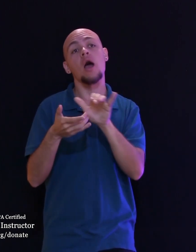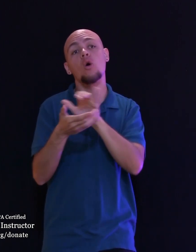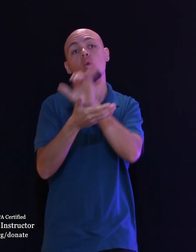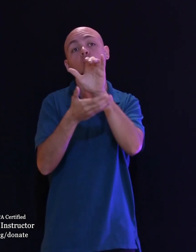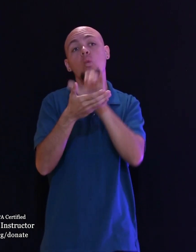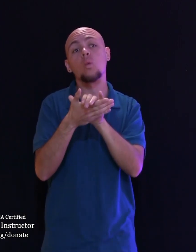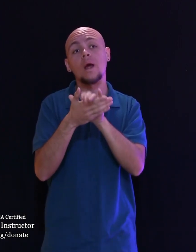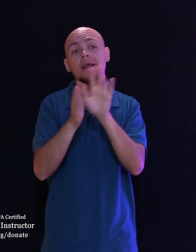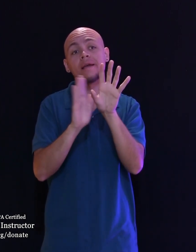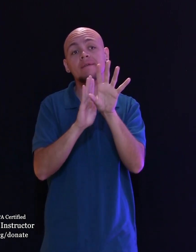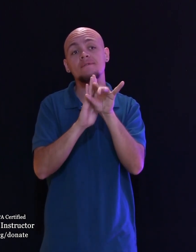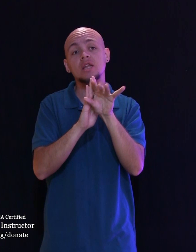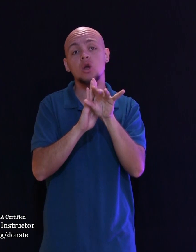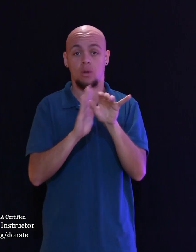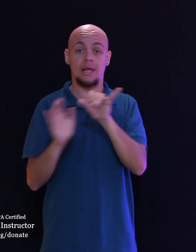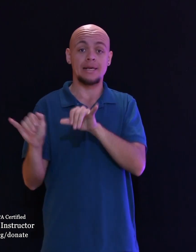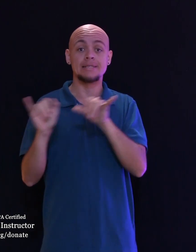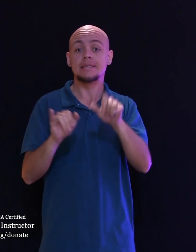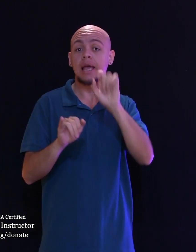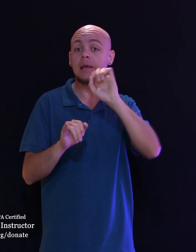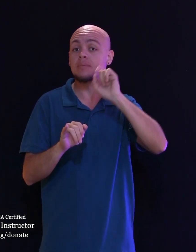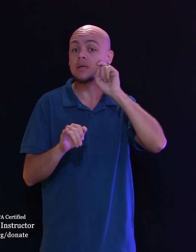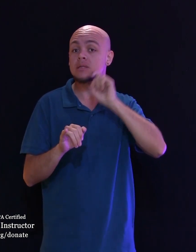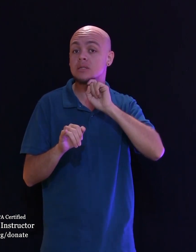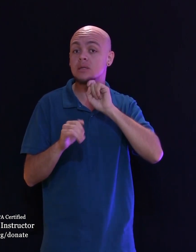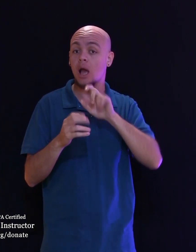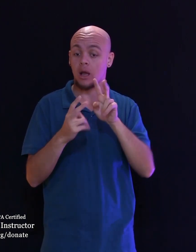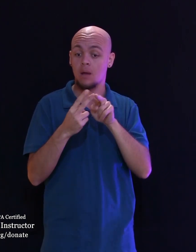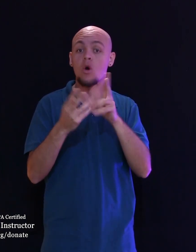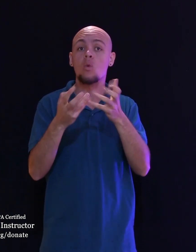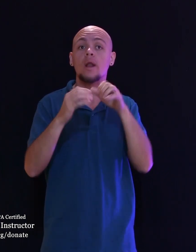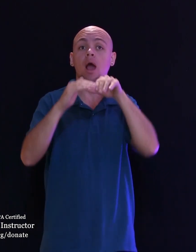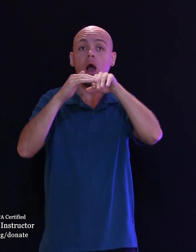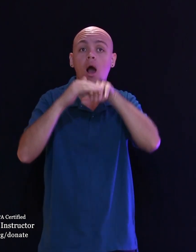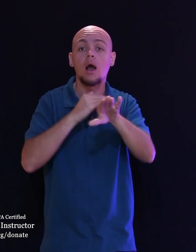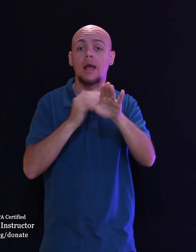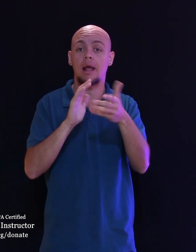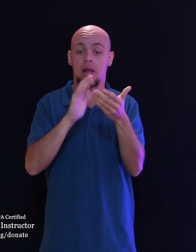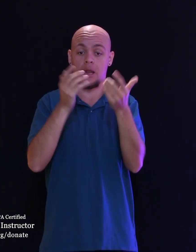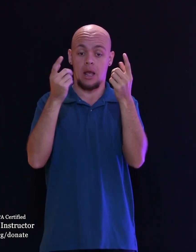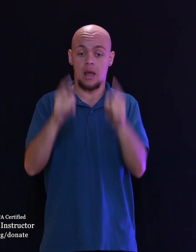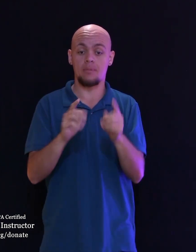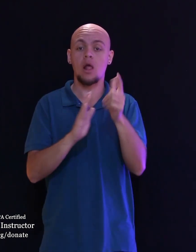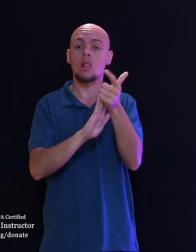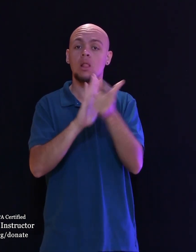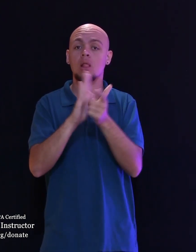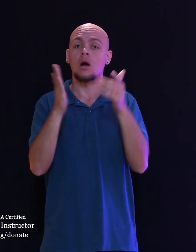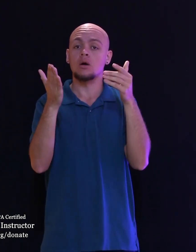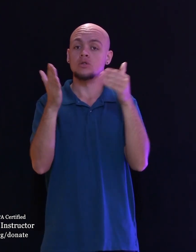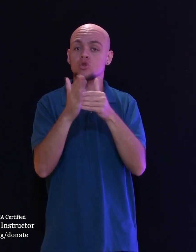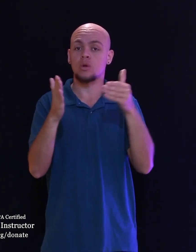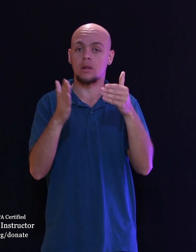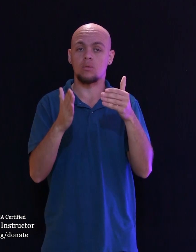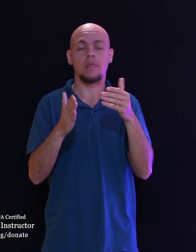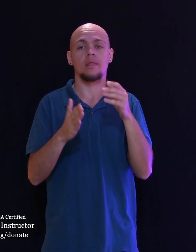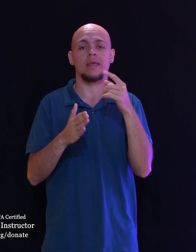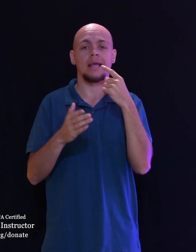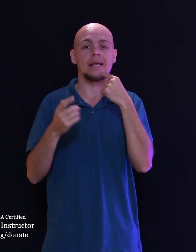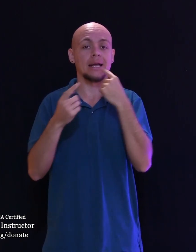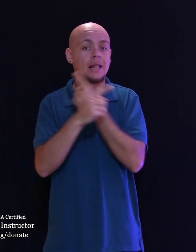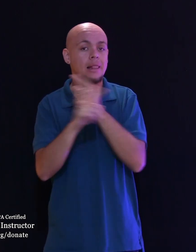venue? That same-sex couple wanted to go in there and they got sued. That's because that wedding venue, they were claiming, well, this is our